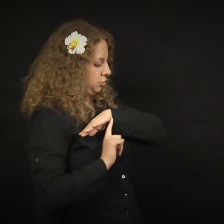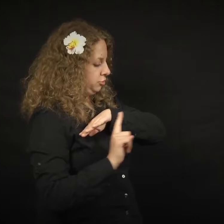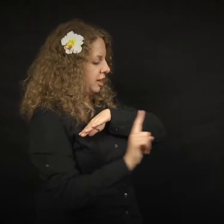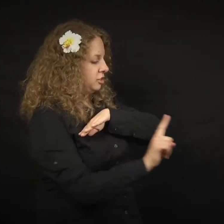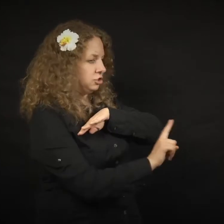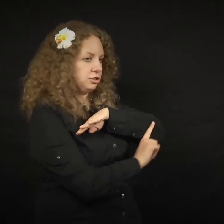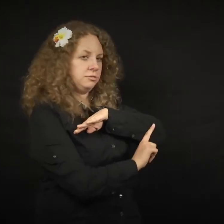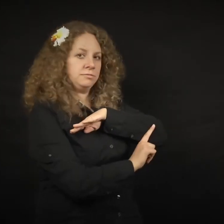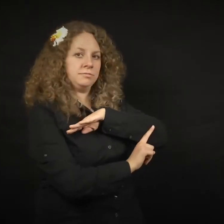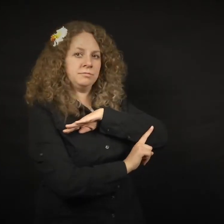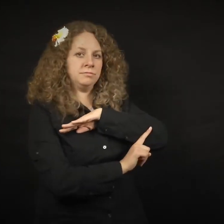Trash.